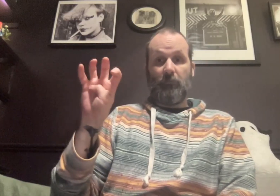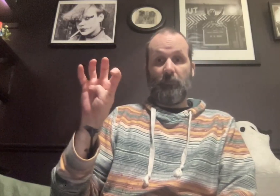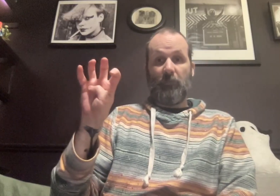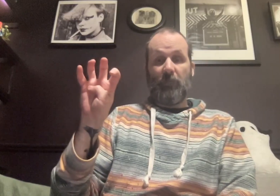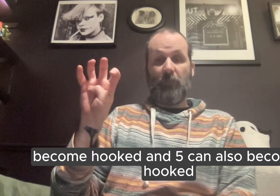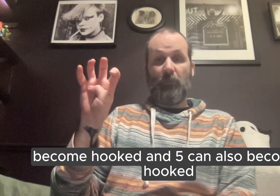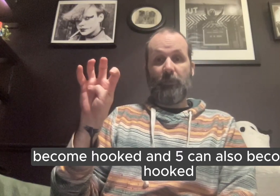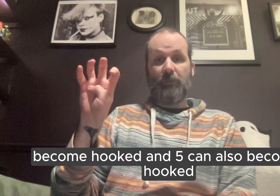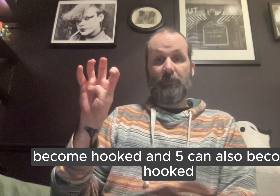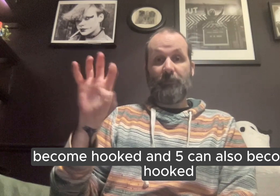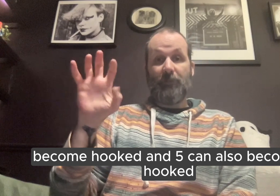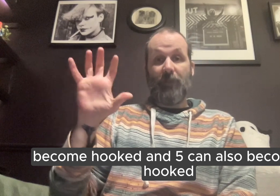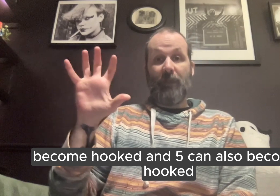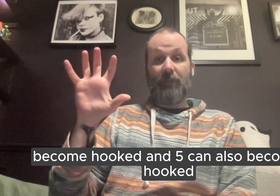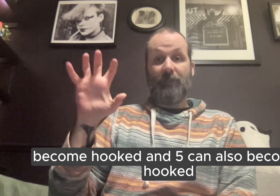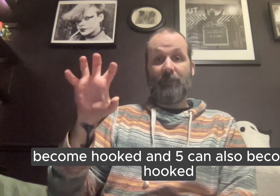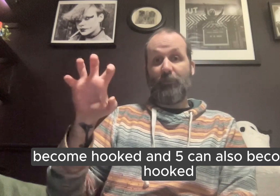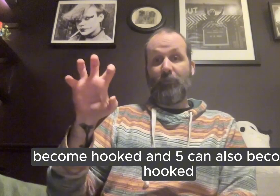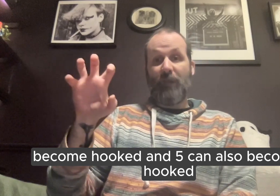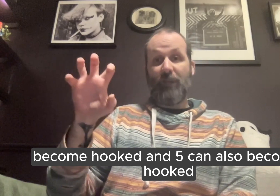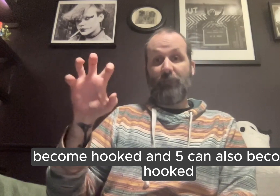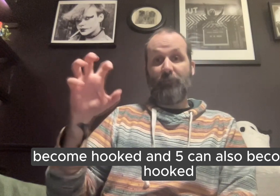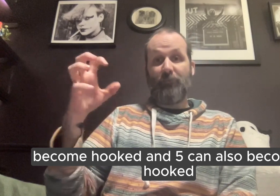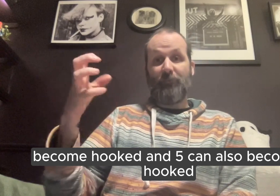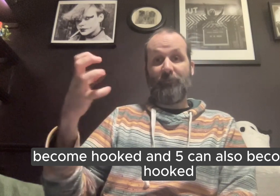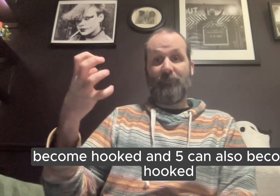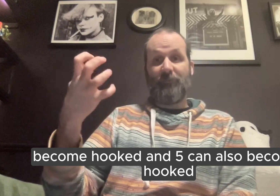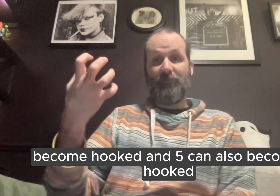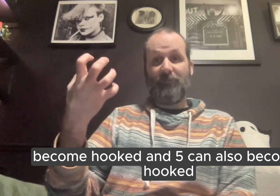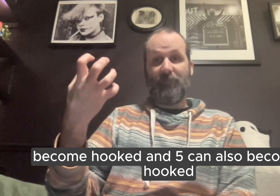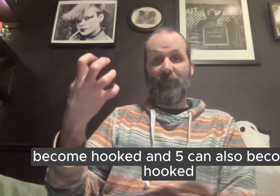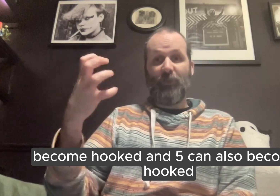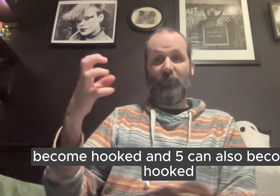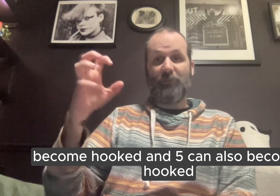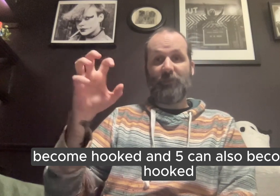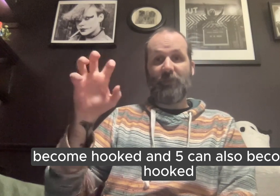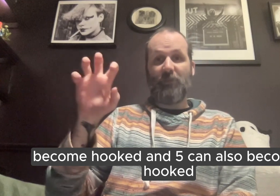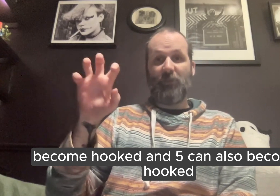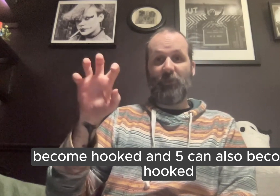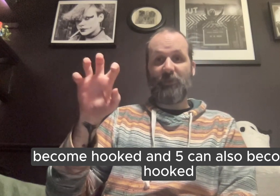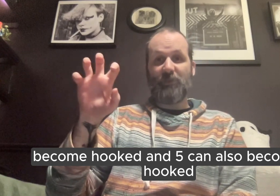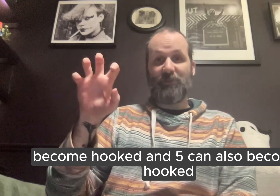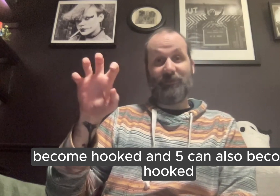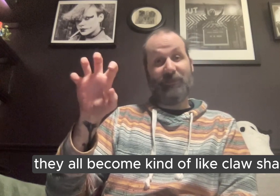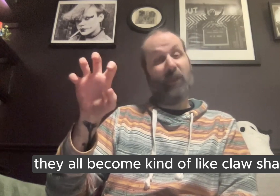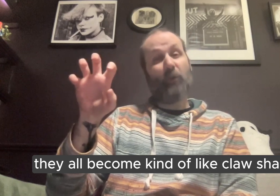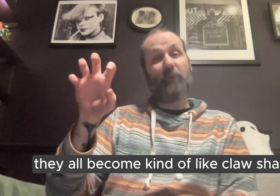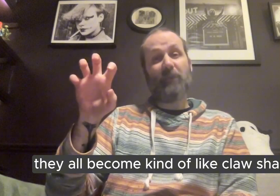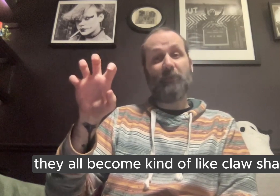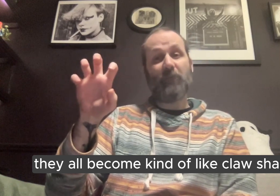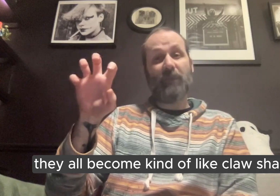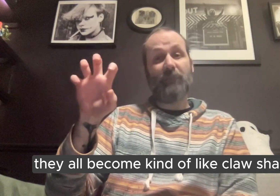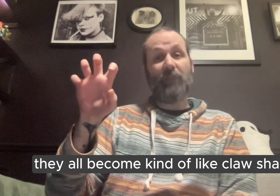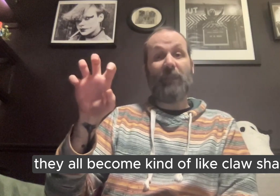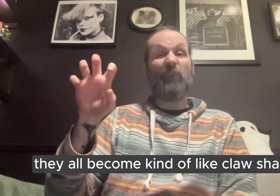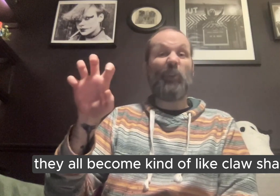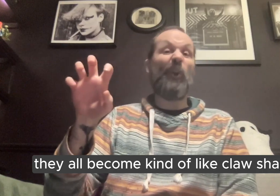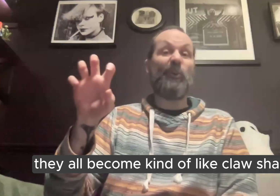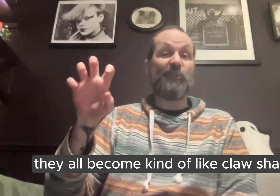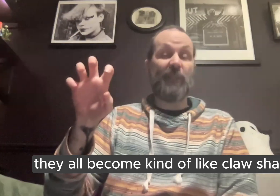can become hooked, and 5 can also become hooked. They all become kind of like claw